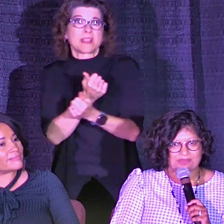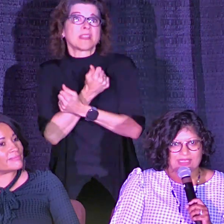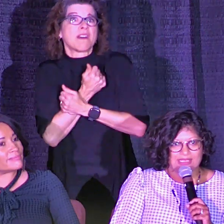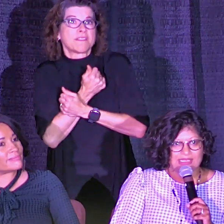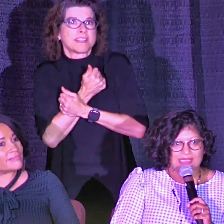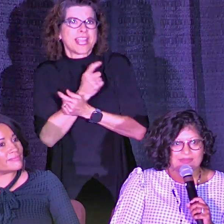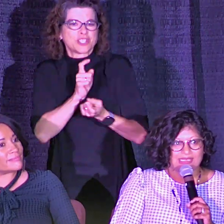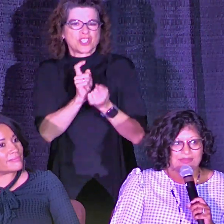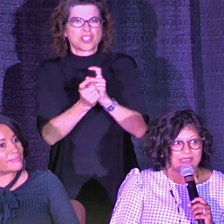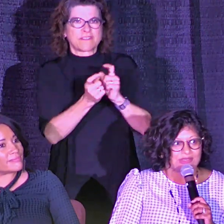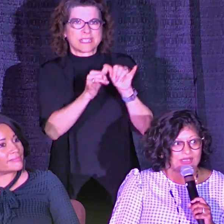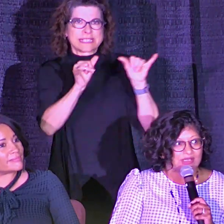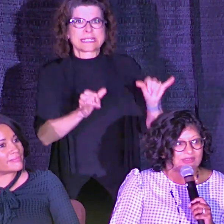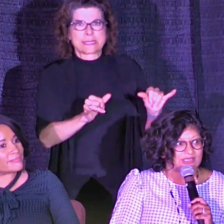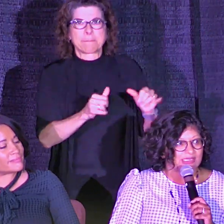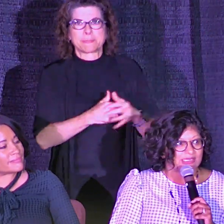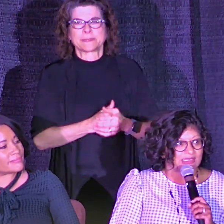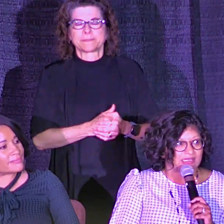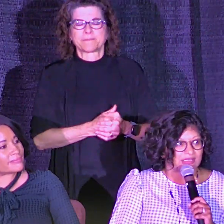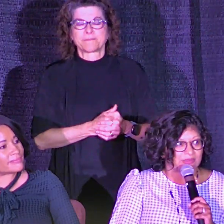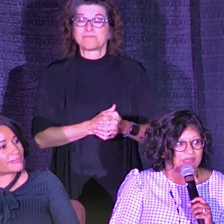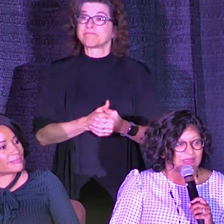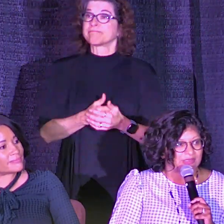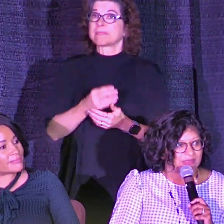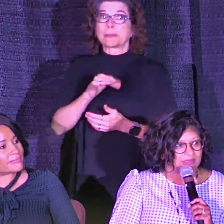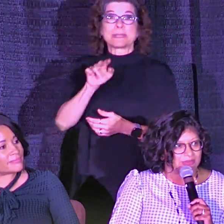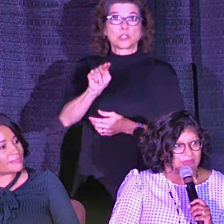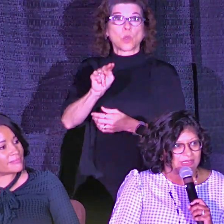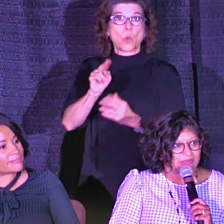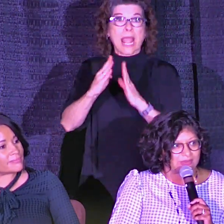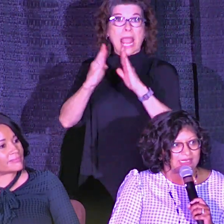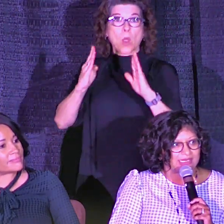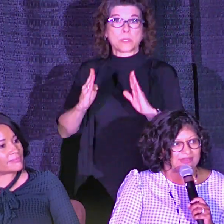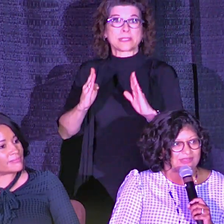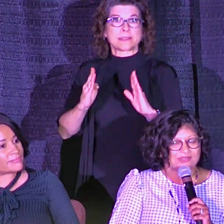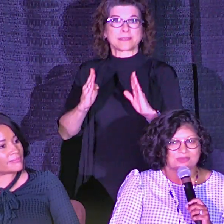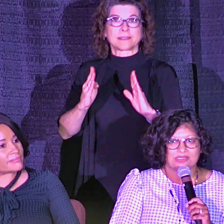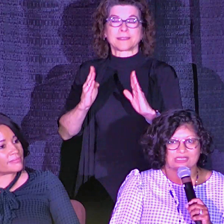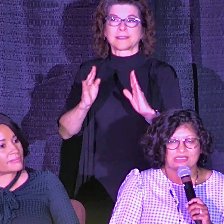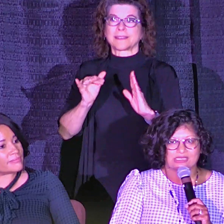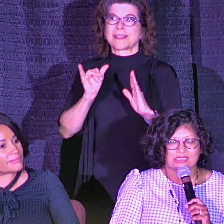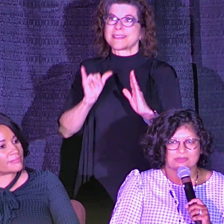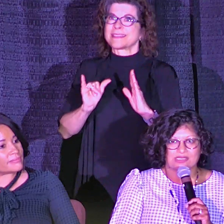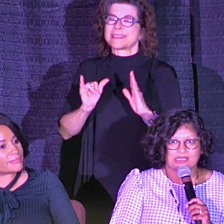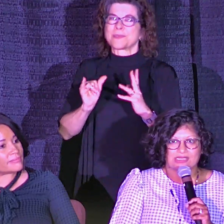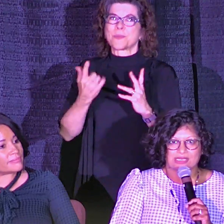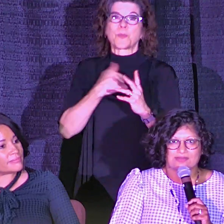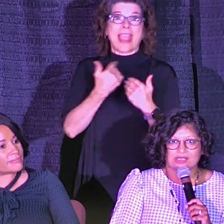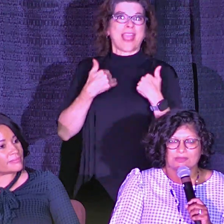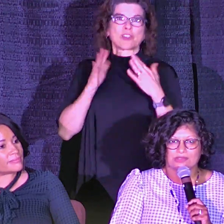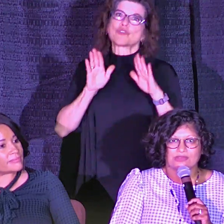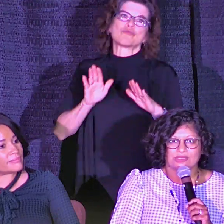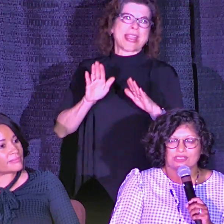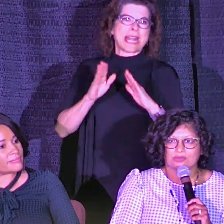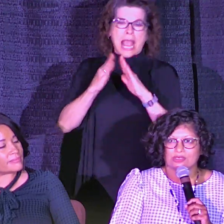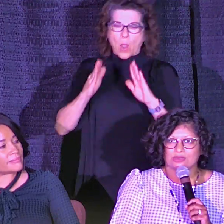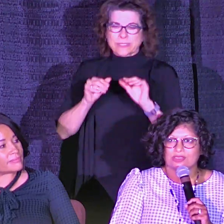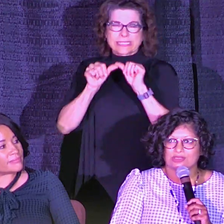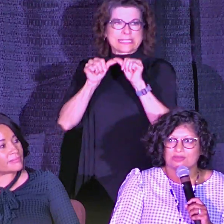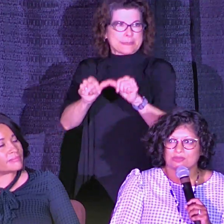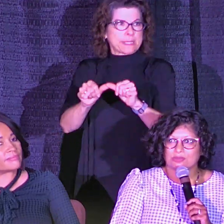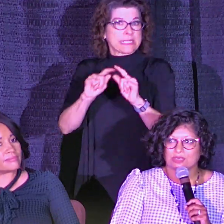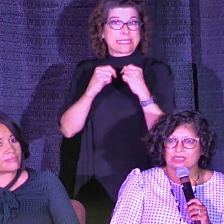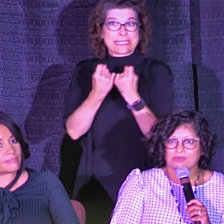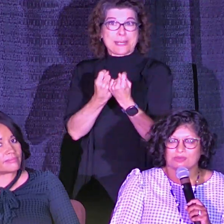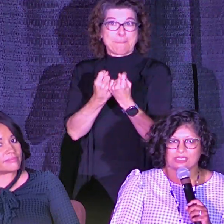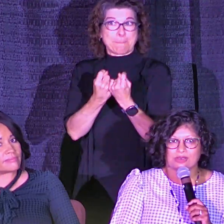shifting. And at Minnesota Housing, with the really great housing stability team that I have the opportunity to work